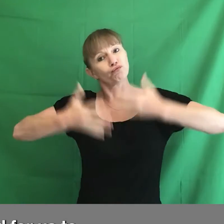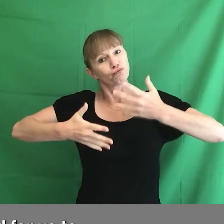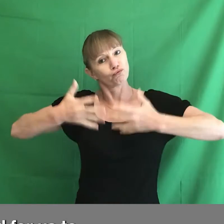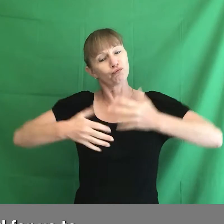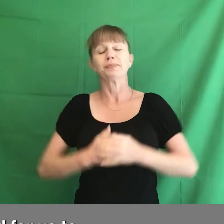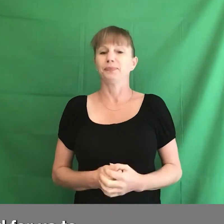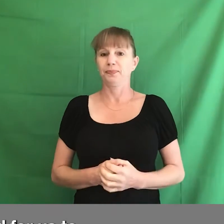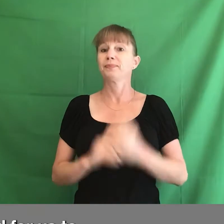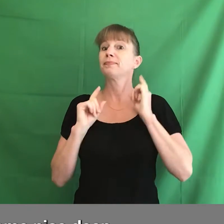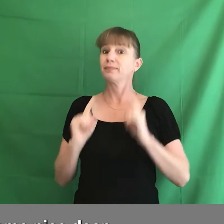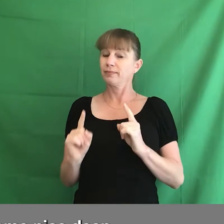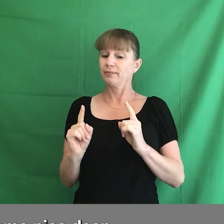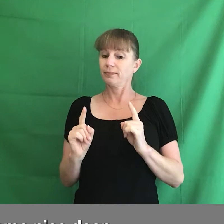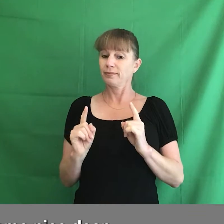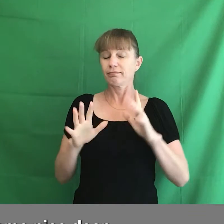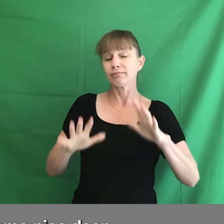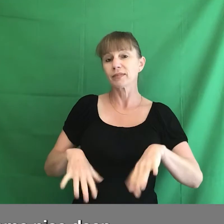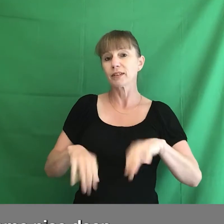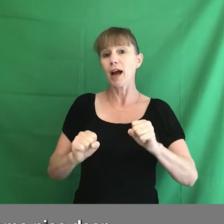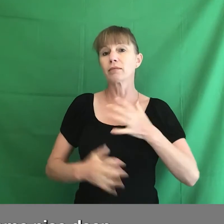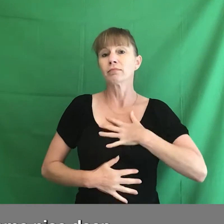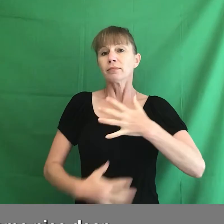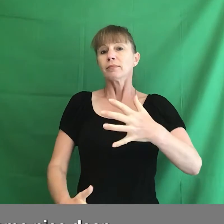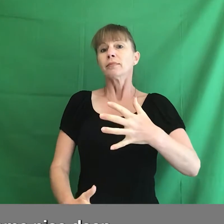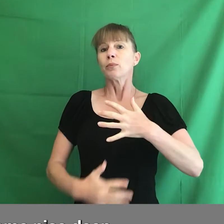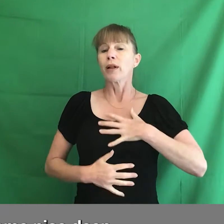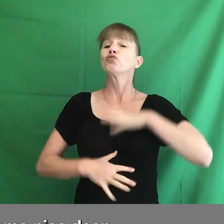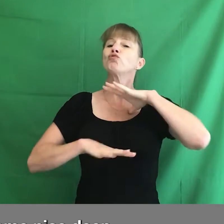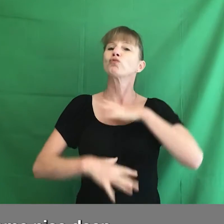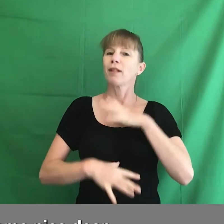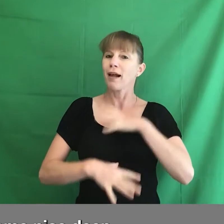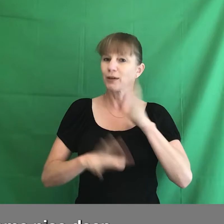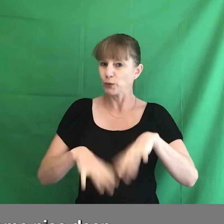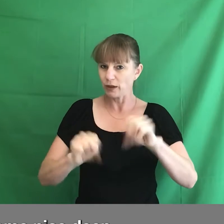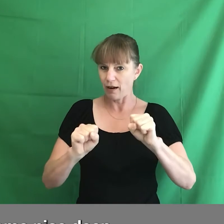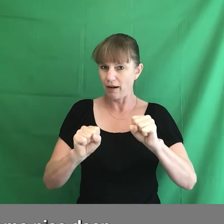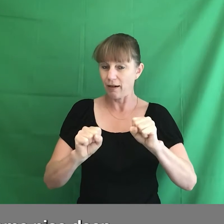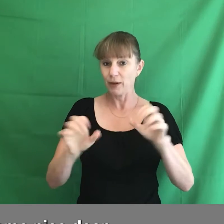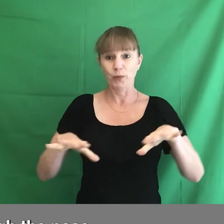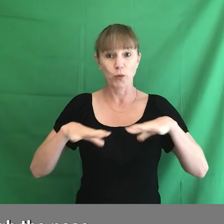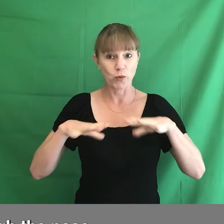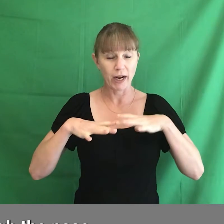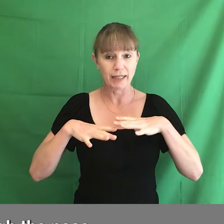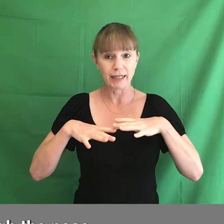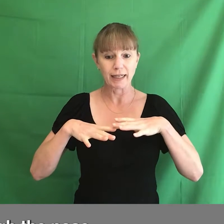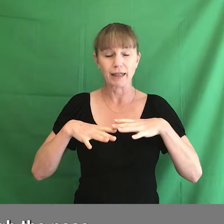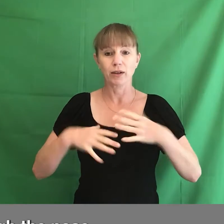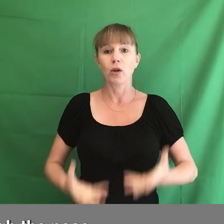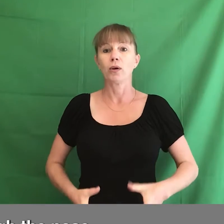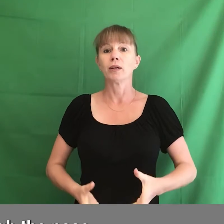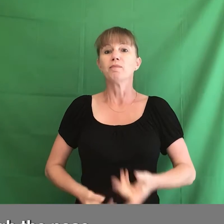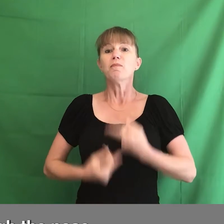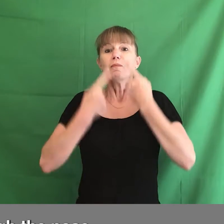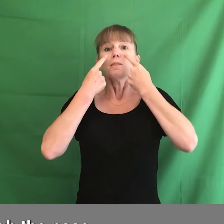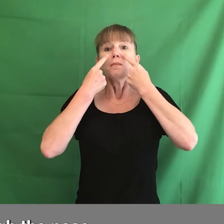singing. So we're going to take some nice deep breaths just to relax us to get started. So starting off in through